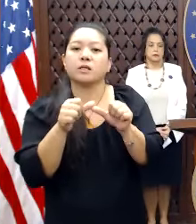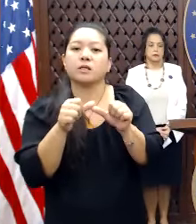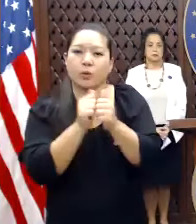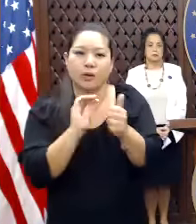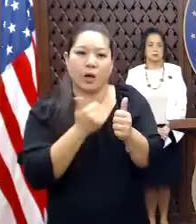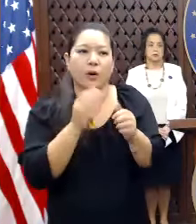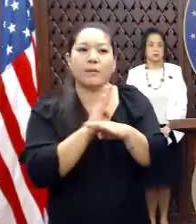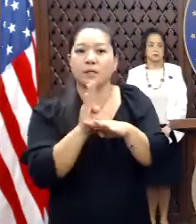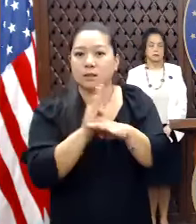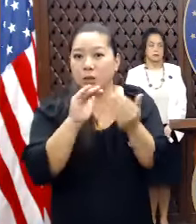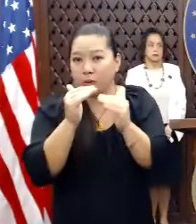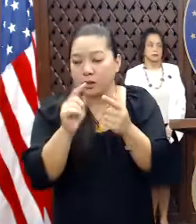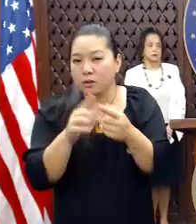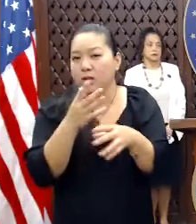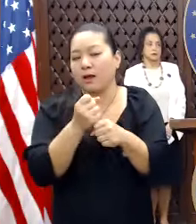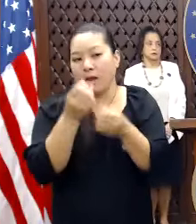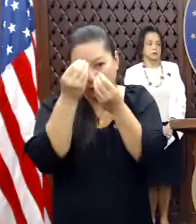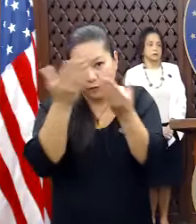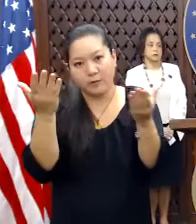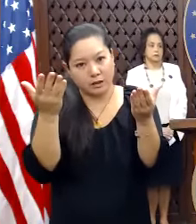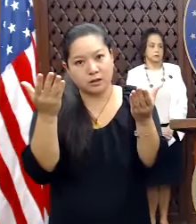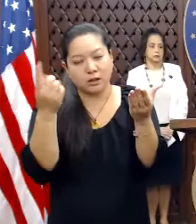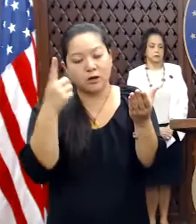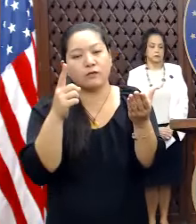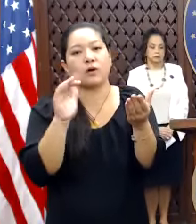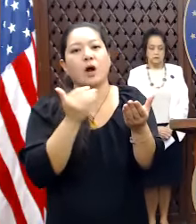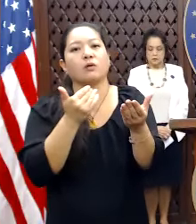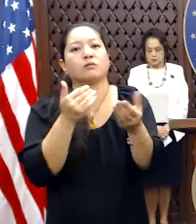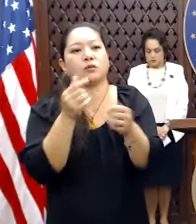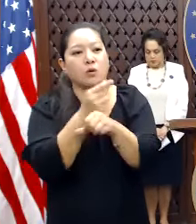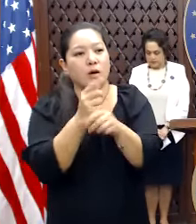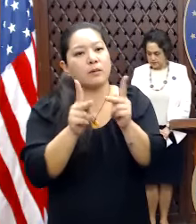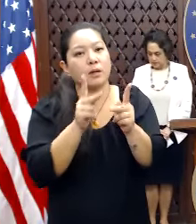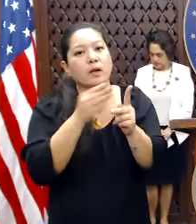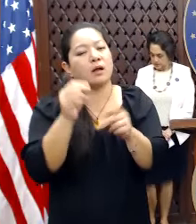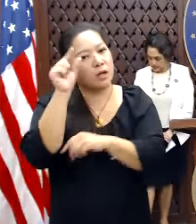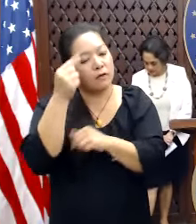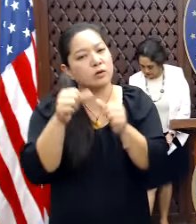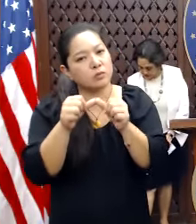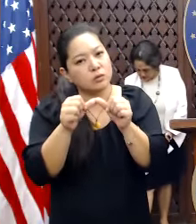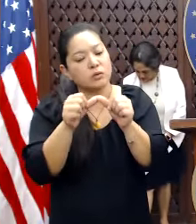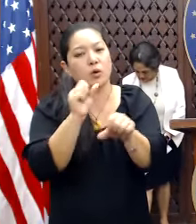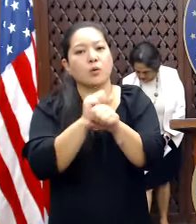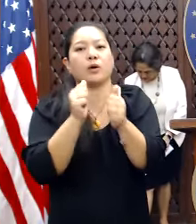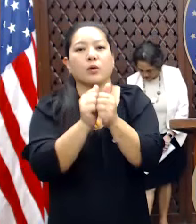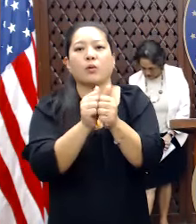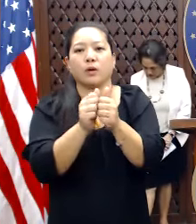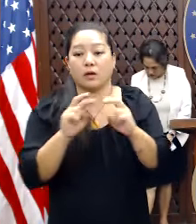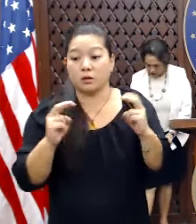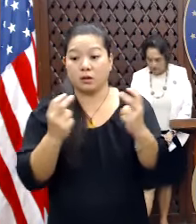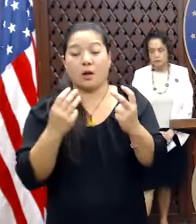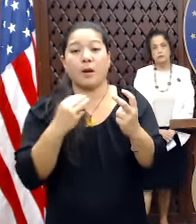business community to get that information out. And so again, I thank the governor and we will continue to work with our my fellow cabinet members